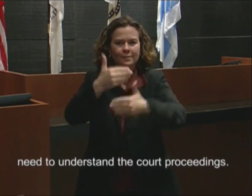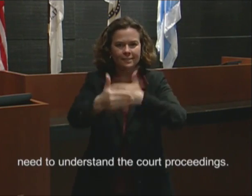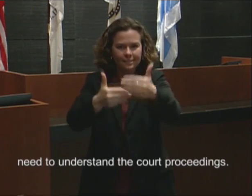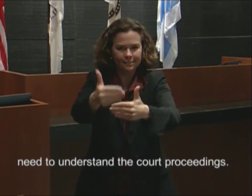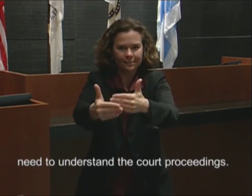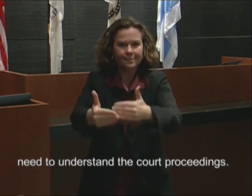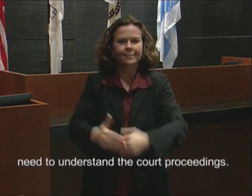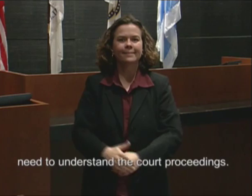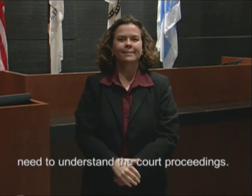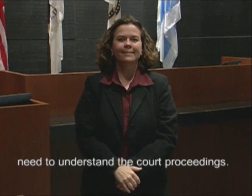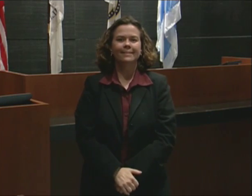court proceedings.